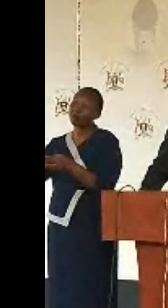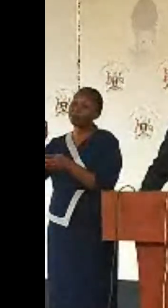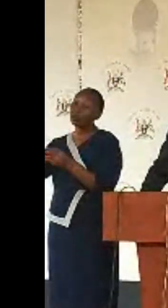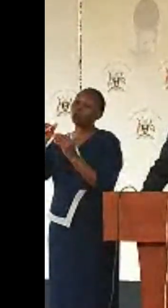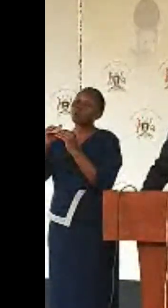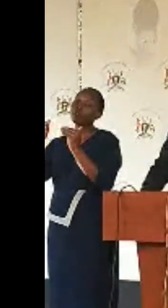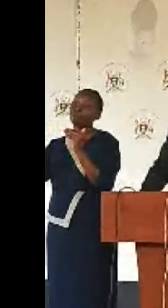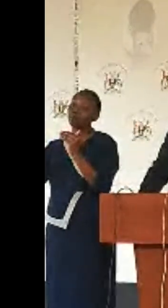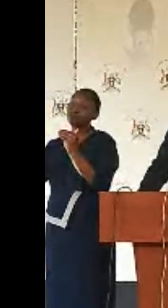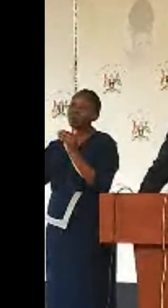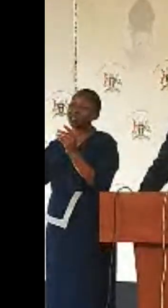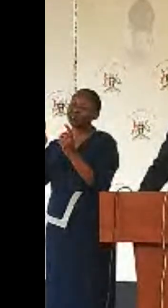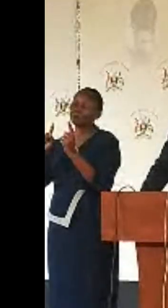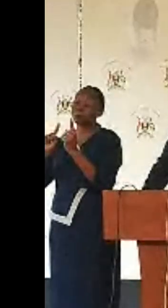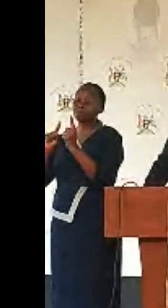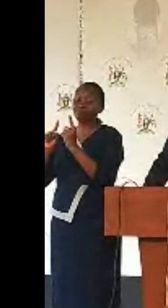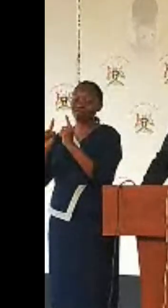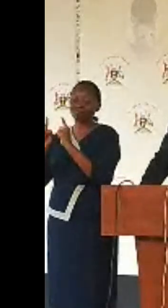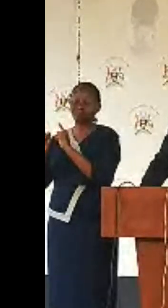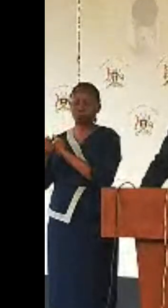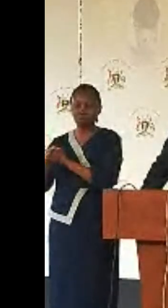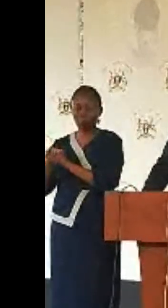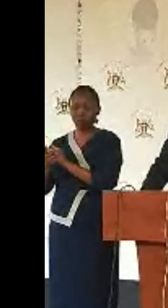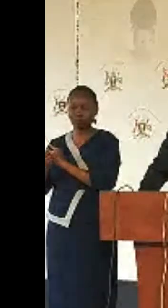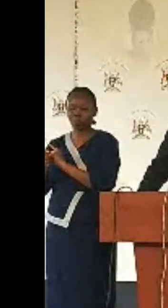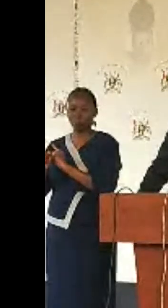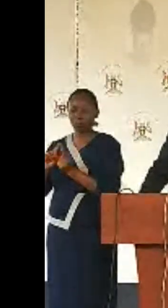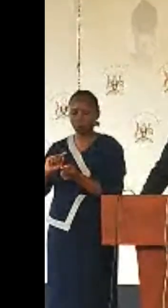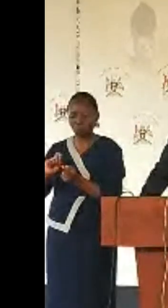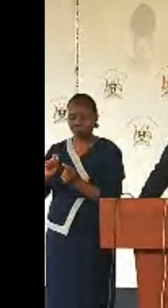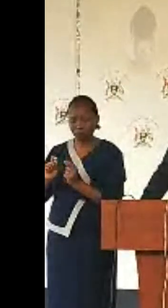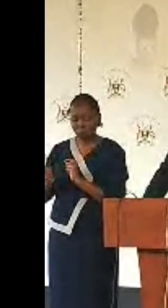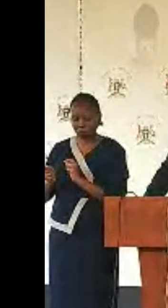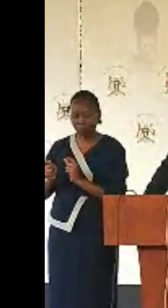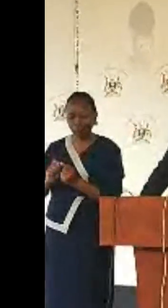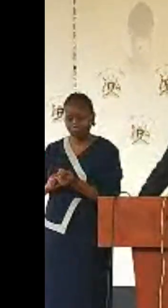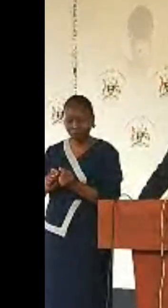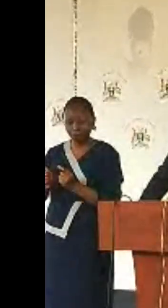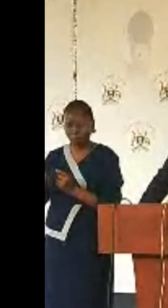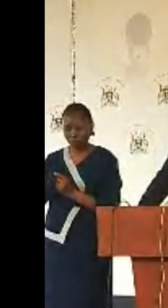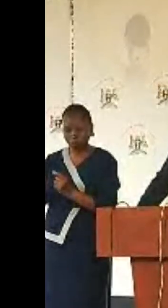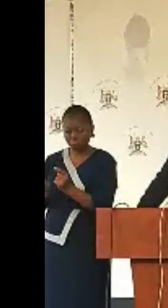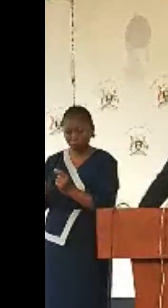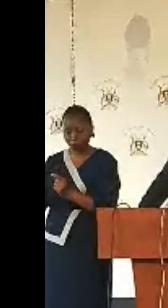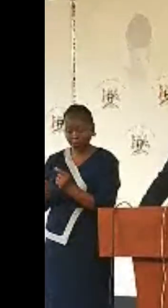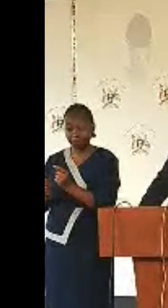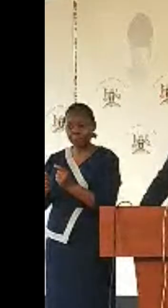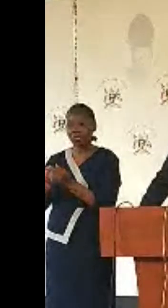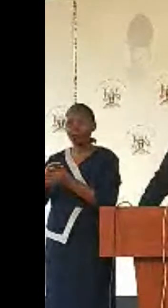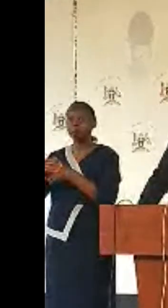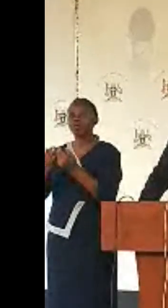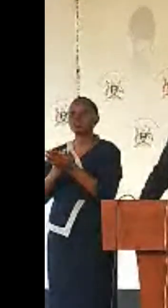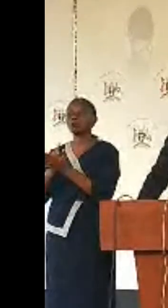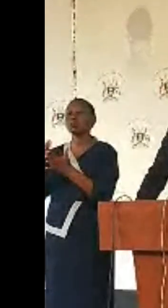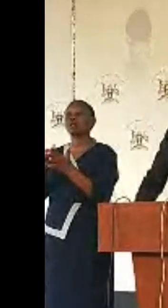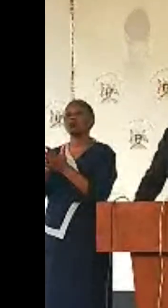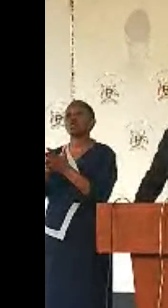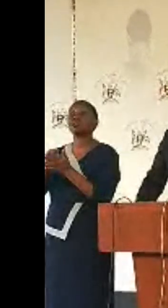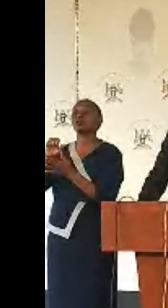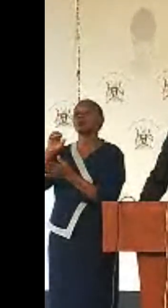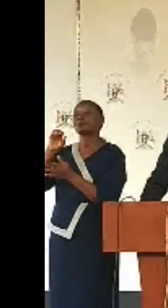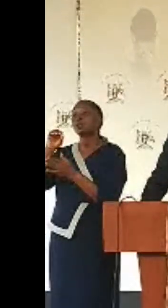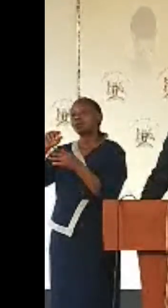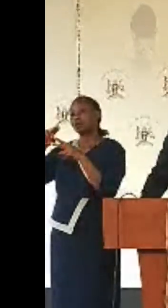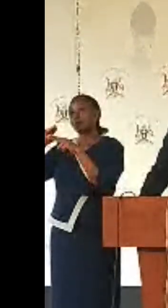been abridged, has been aligned rather, to ensure that the cohort that is